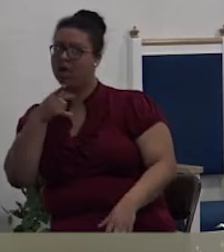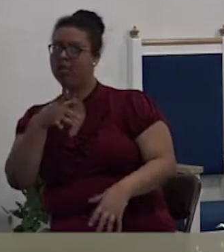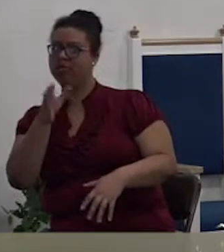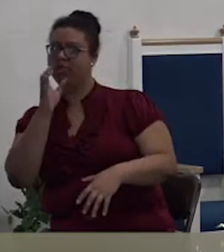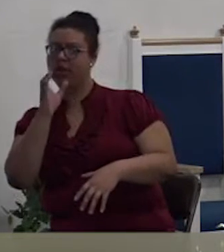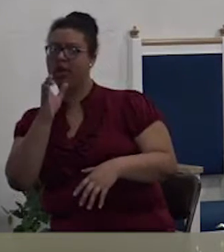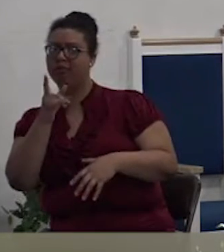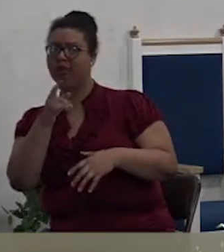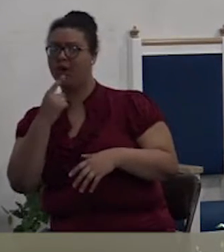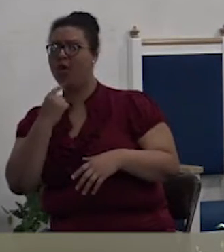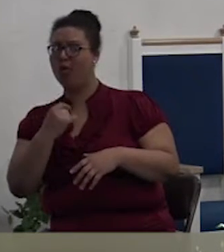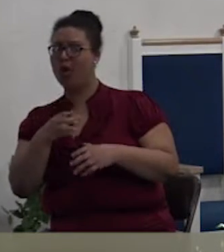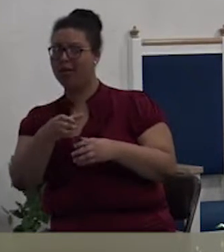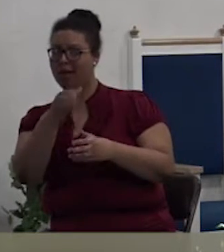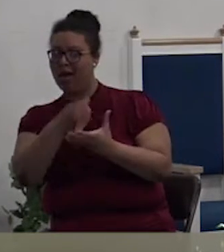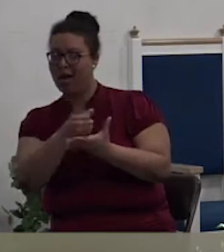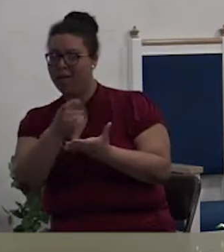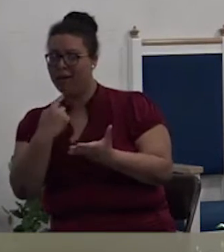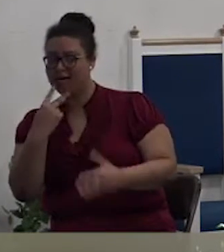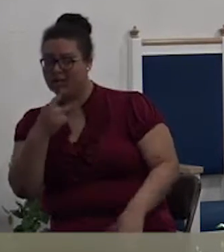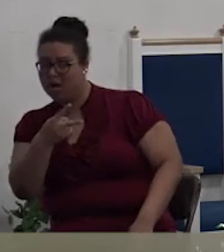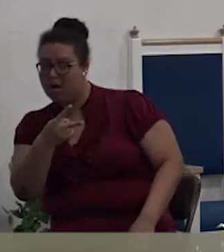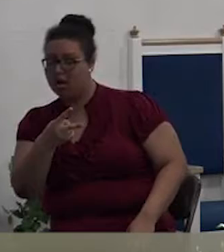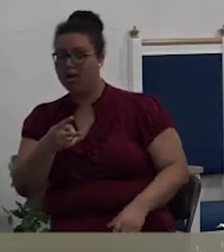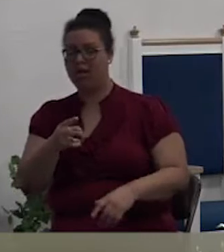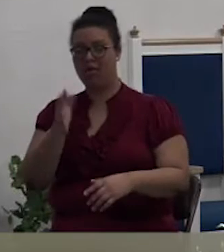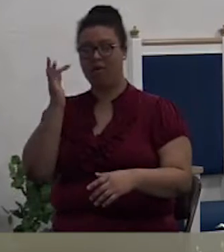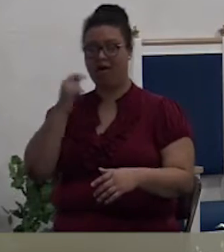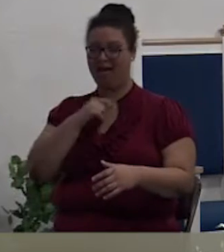there, because I didn't sign no papers.